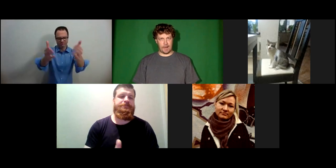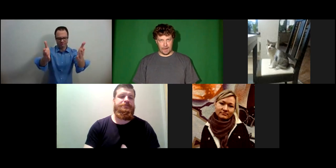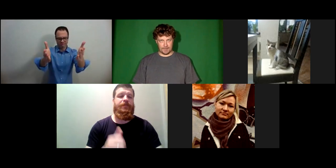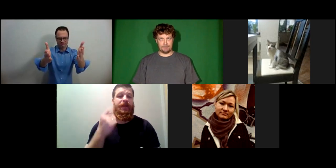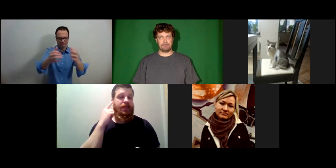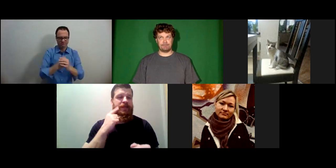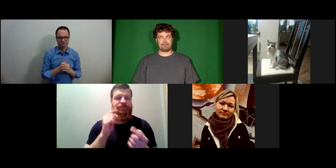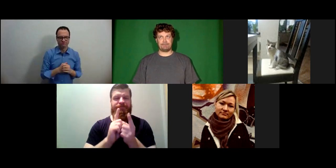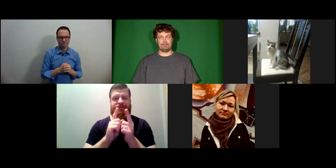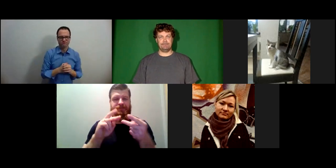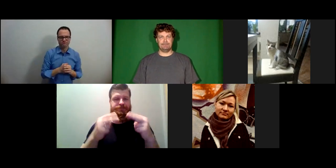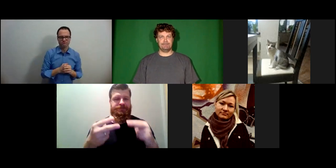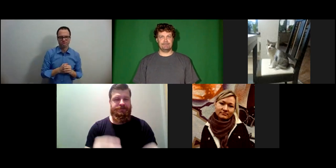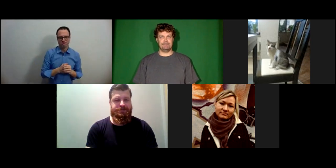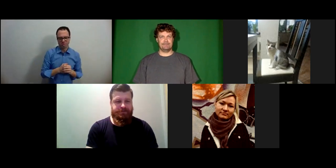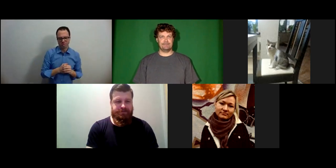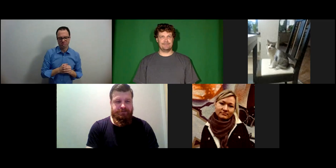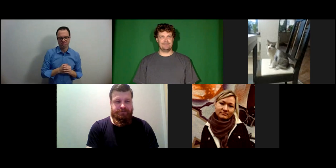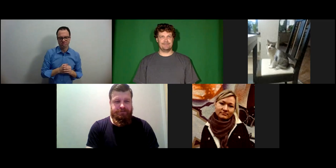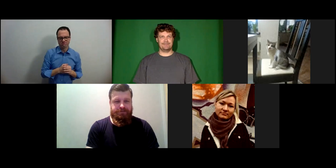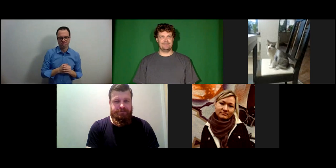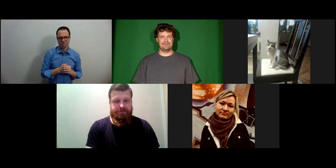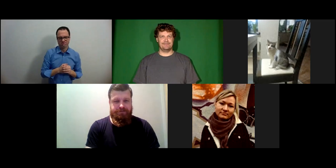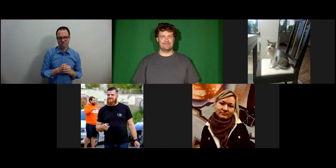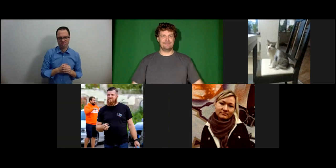So time for a deaf interpreter to switch.